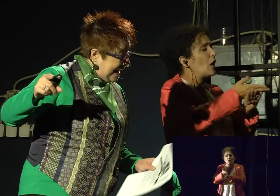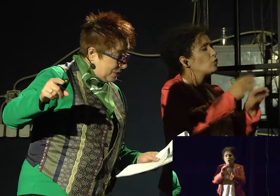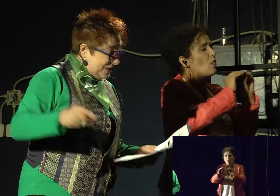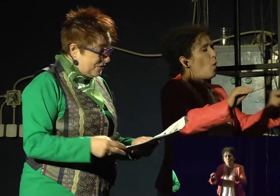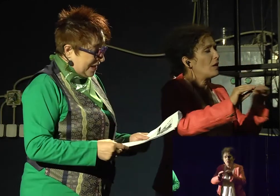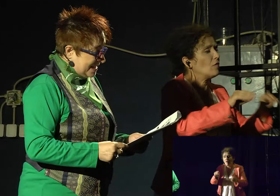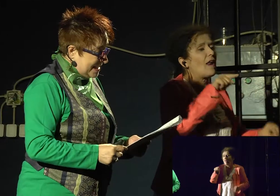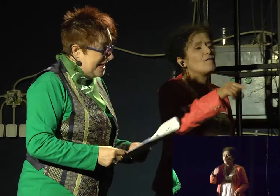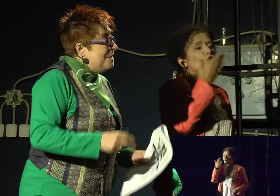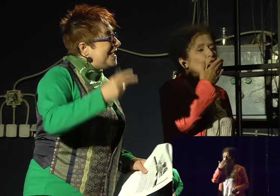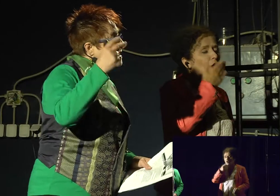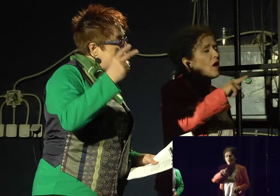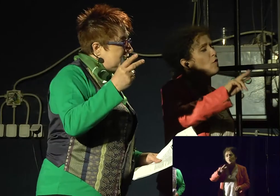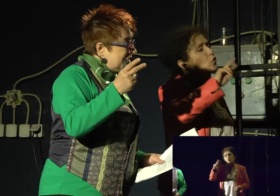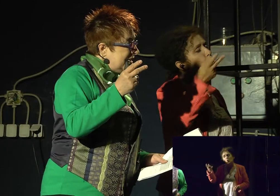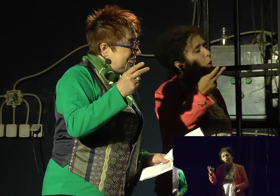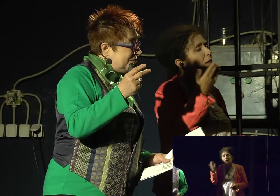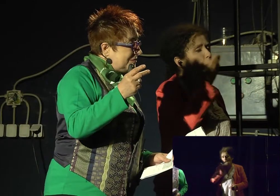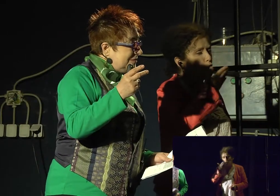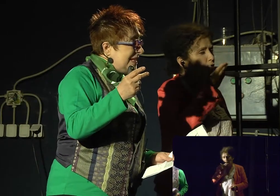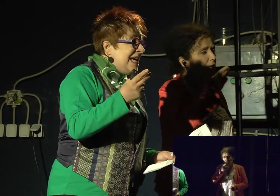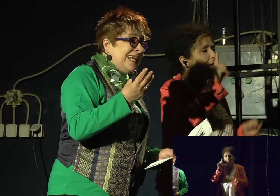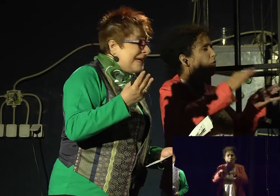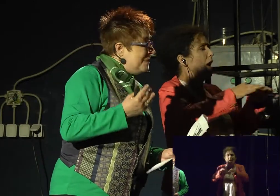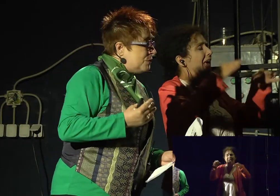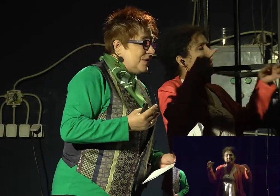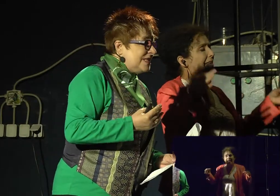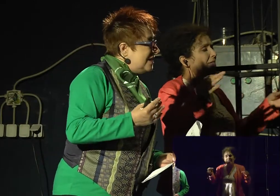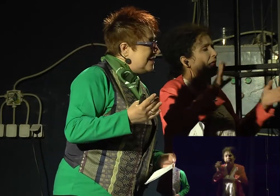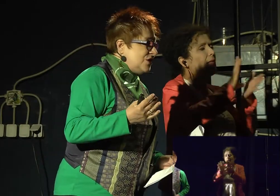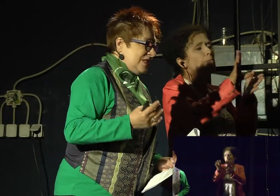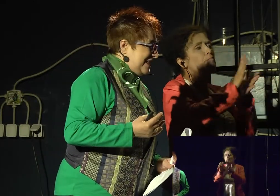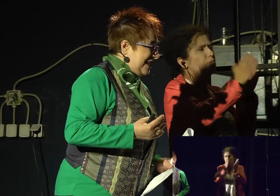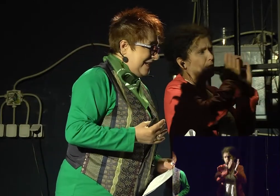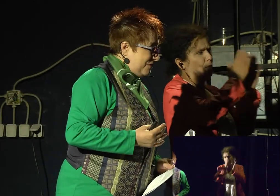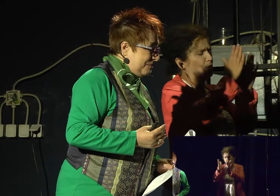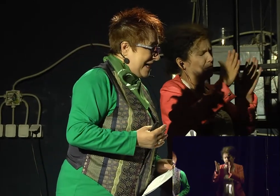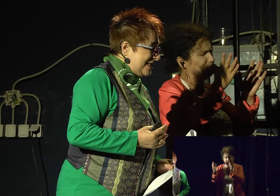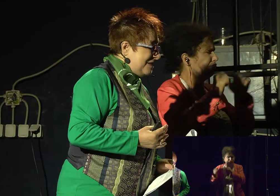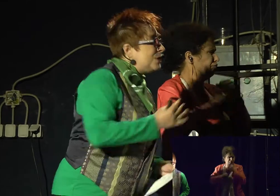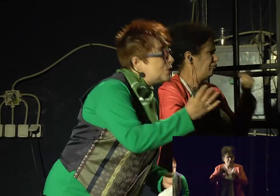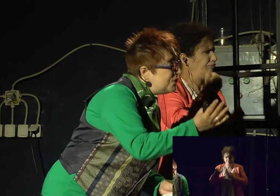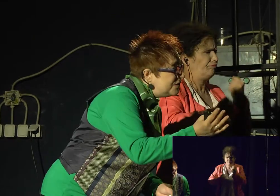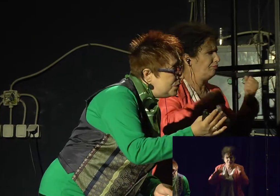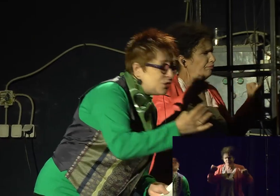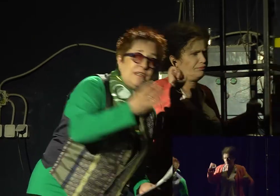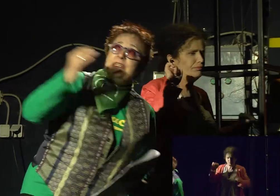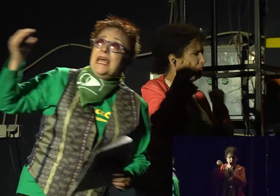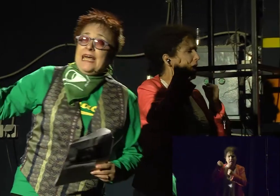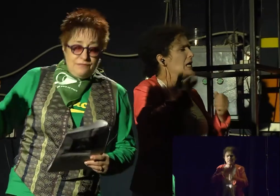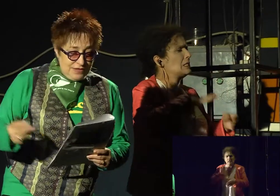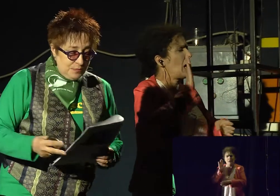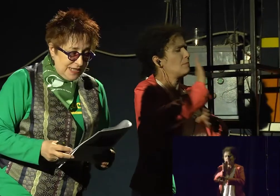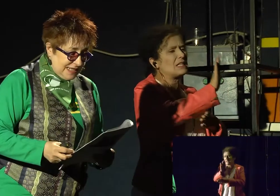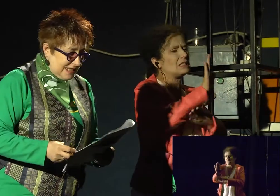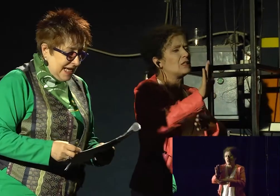public libraries, for instance. Because history, like memory, is not just an indicator for the past, but also for the future